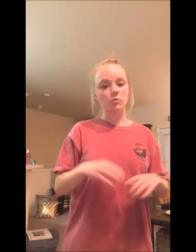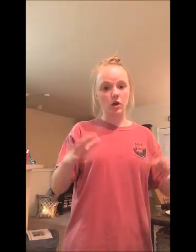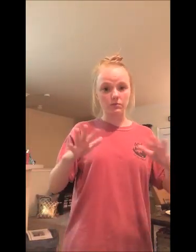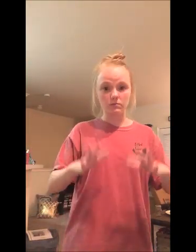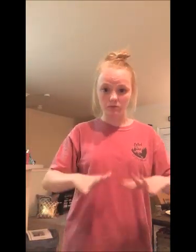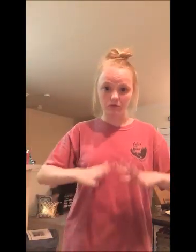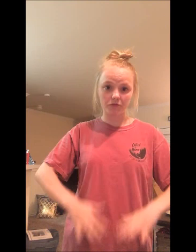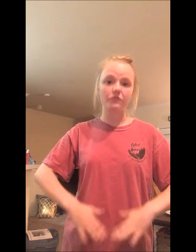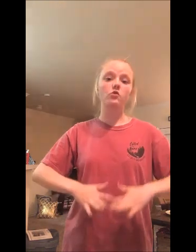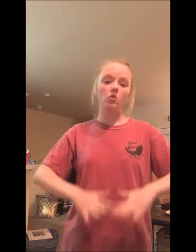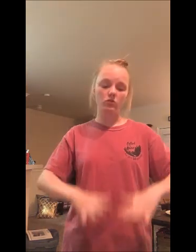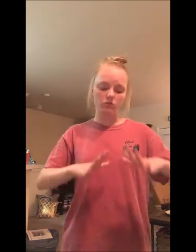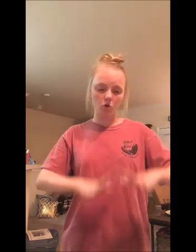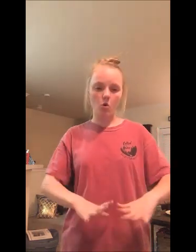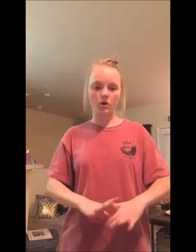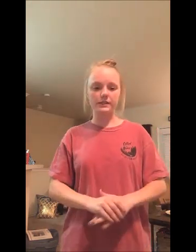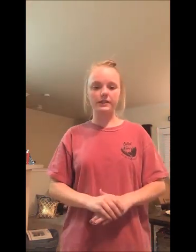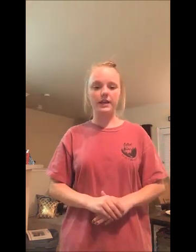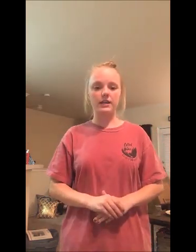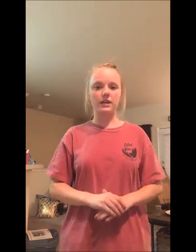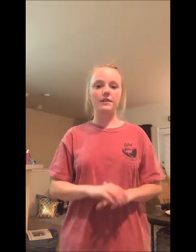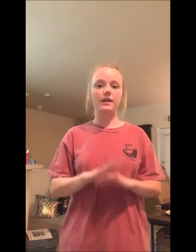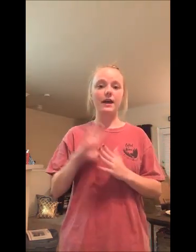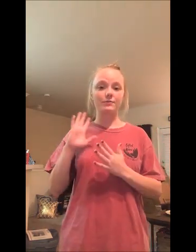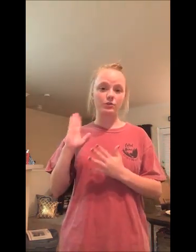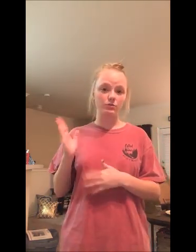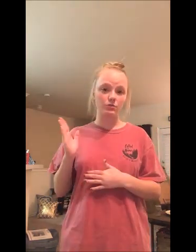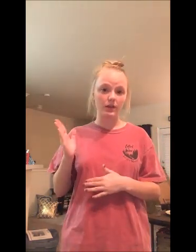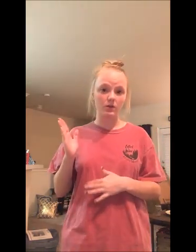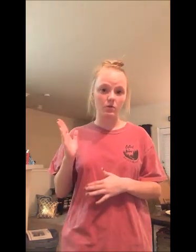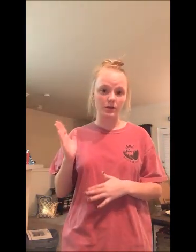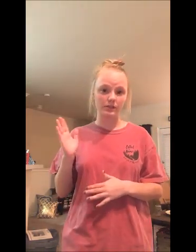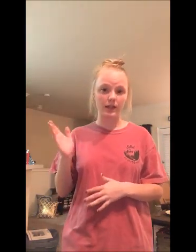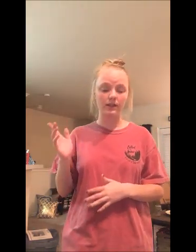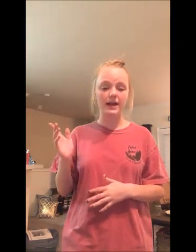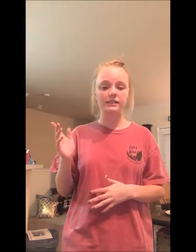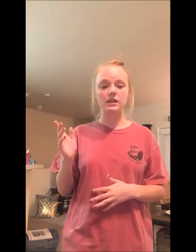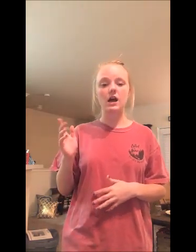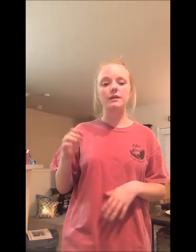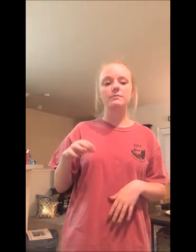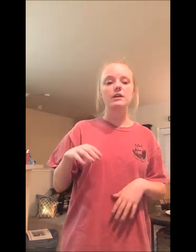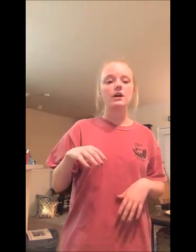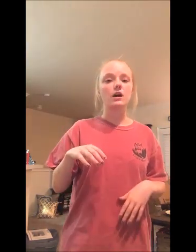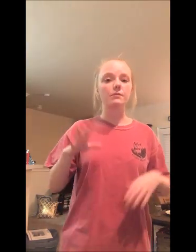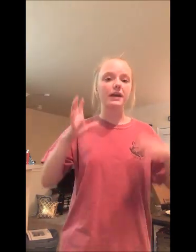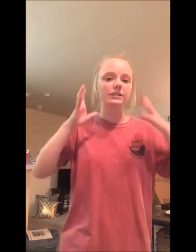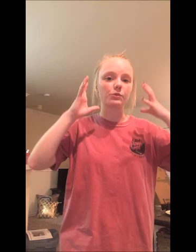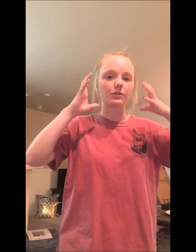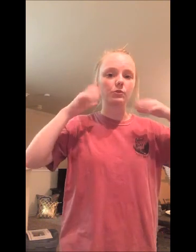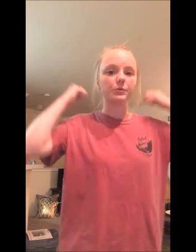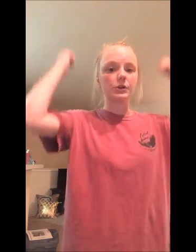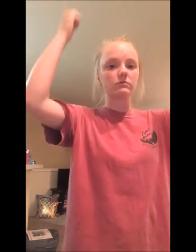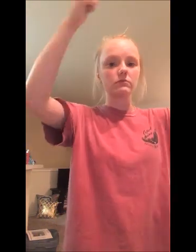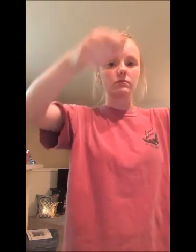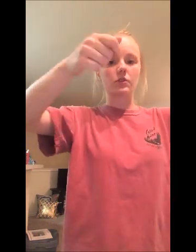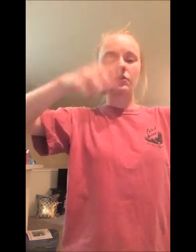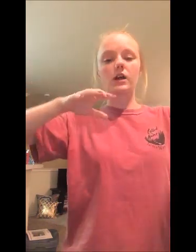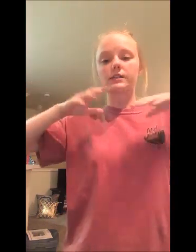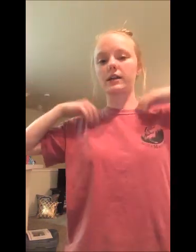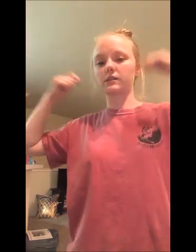One full chorus again, and then after you do that chorus that last time, that's when you'll put the cross